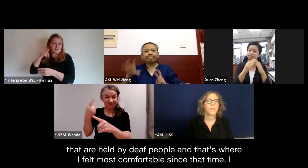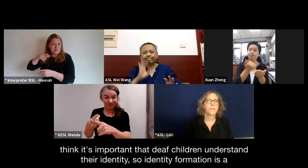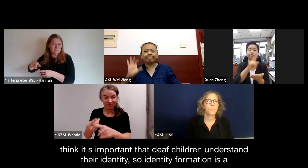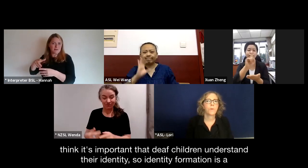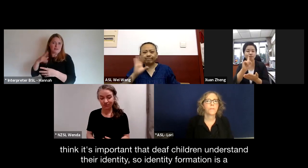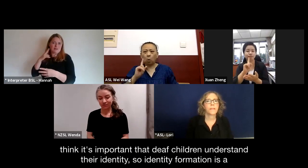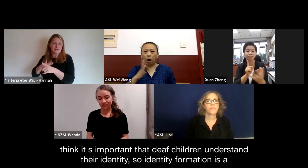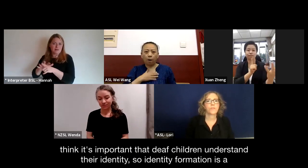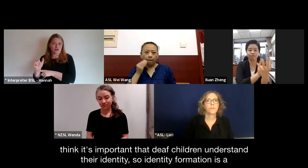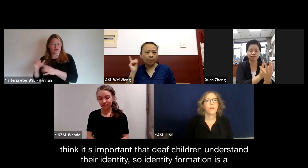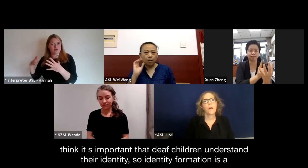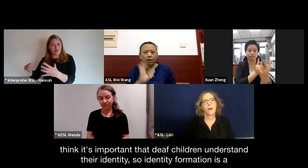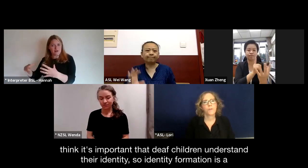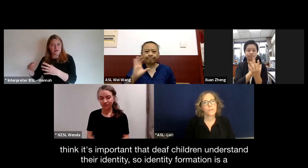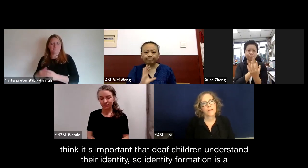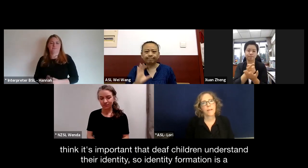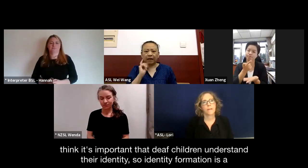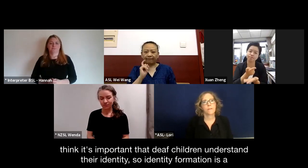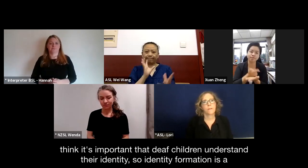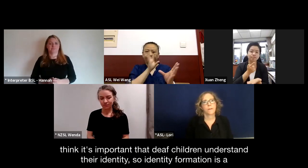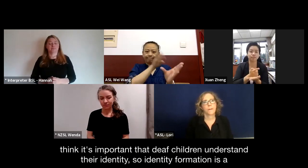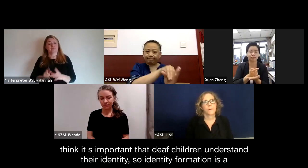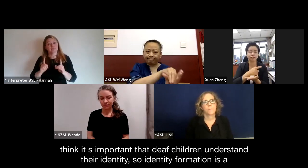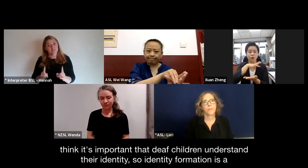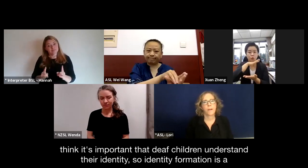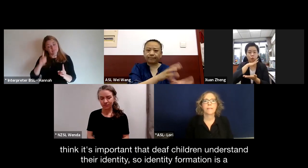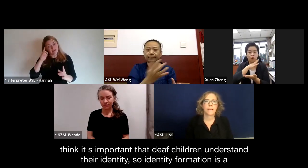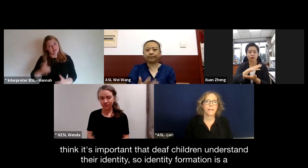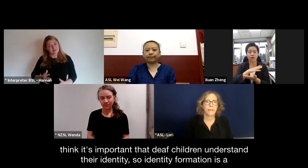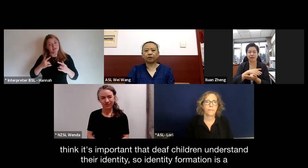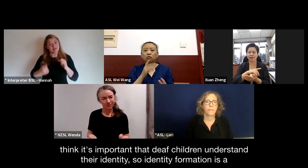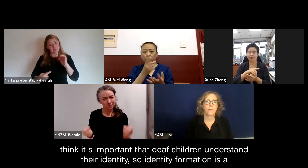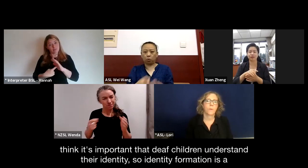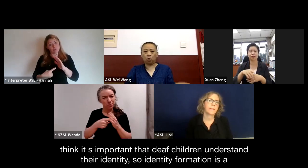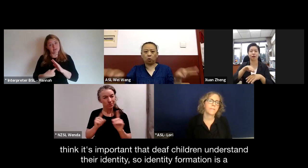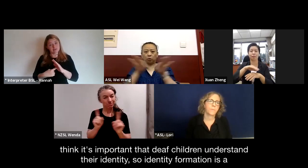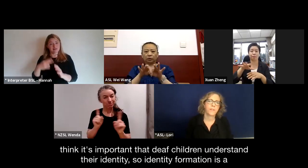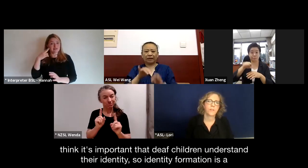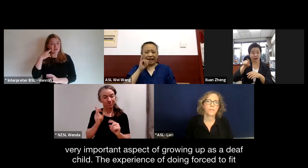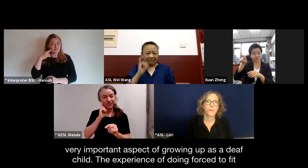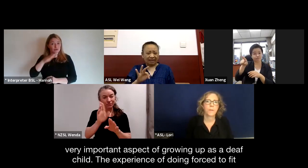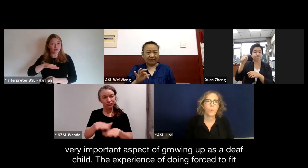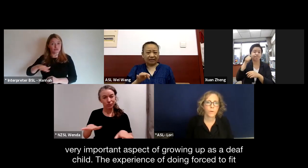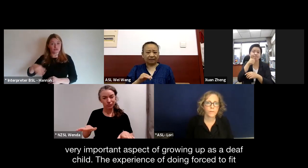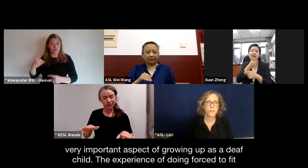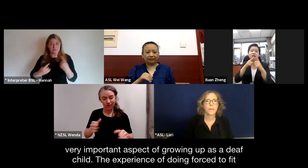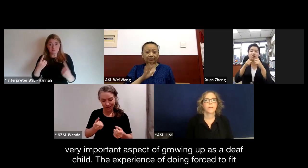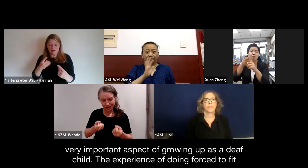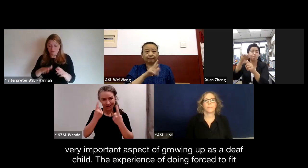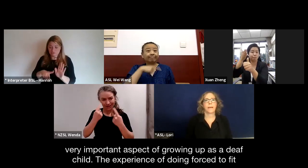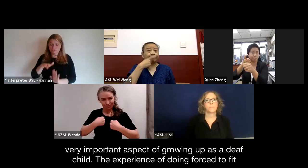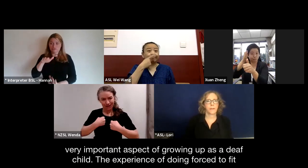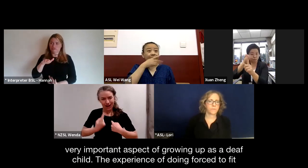I think it's important that deaf children understand their identity. So identity formation is a very important